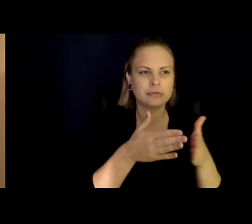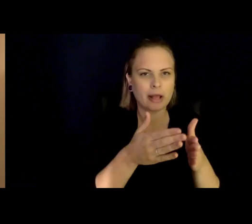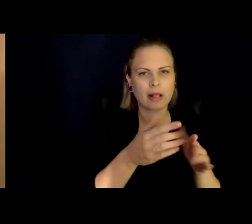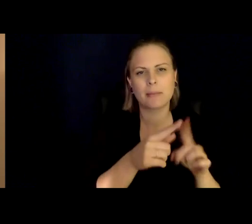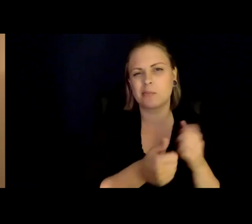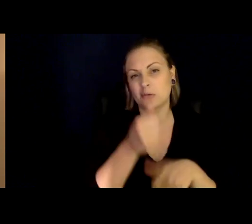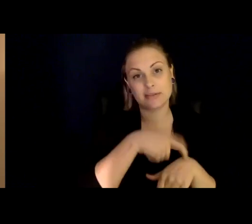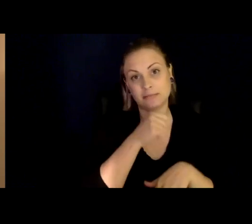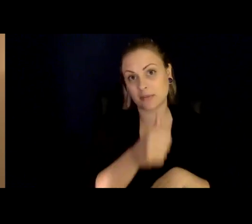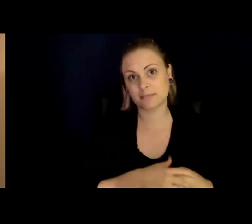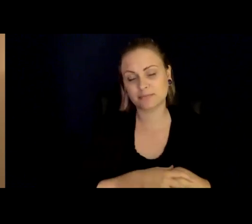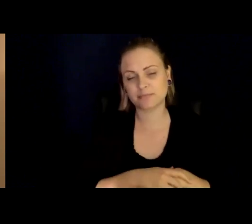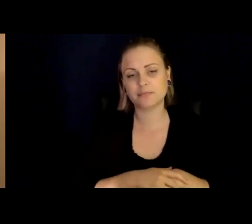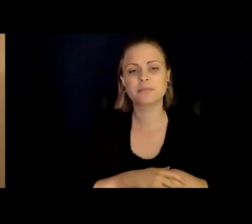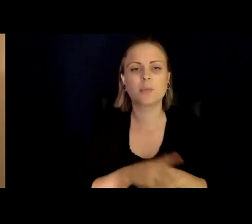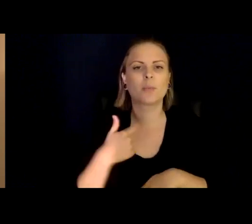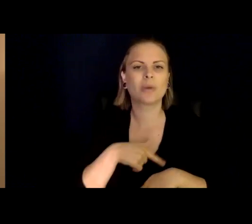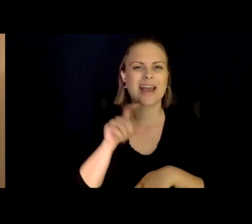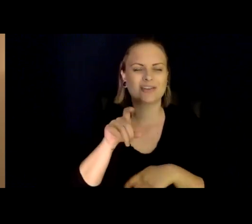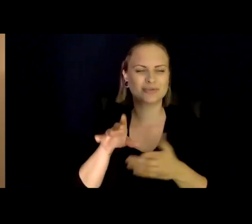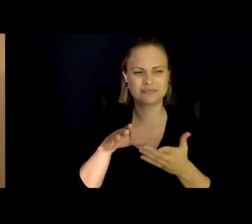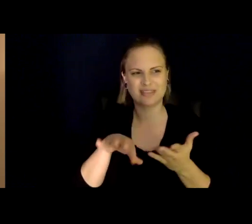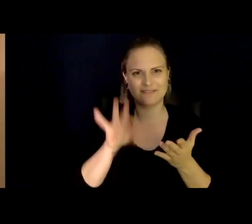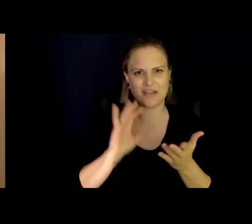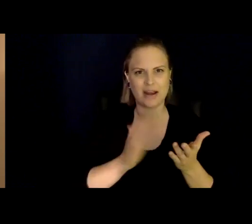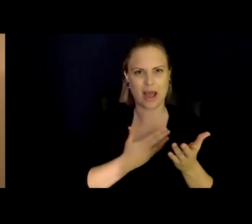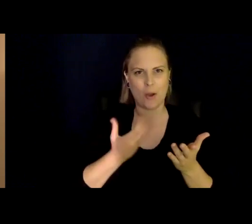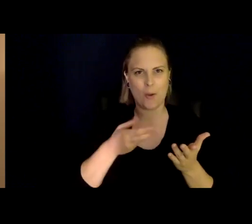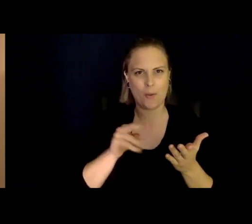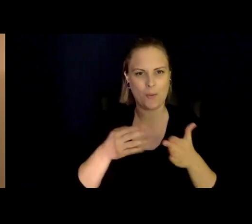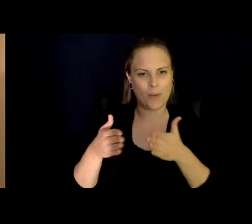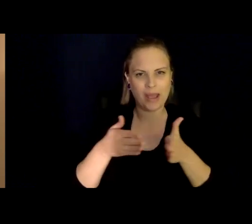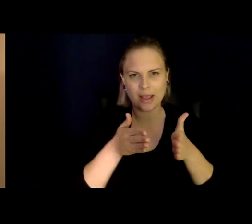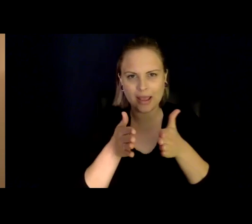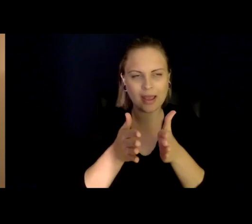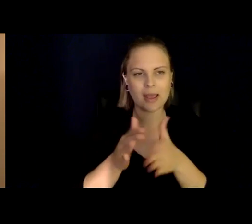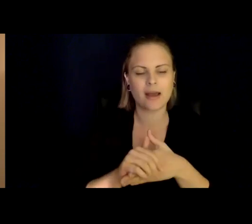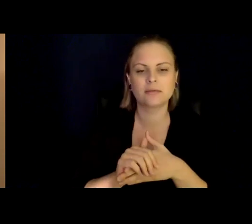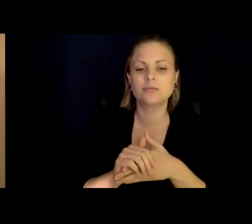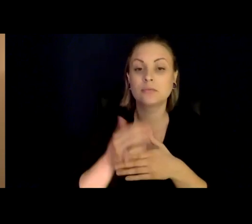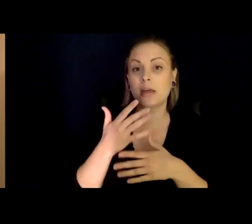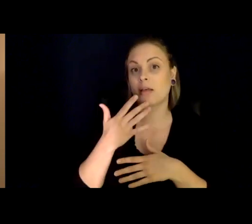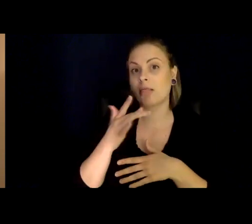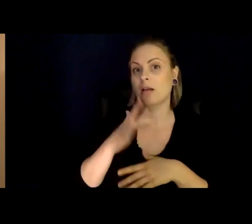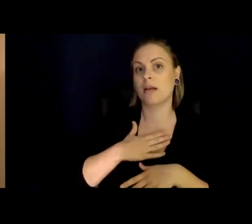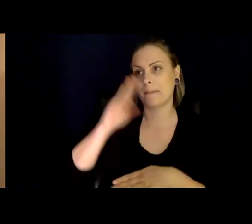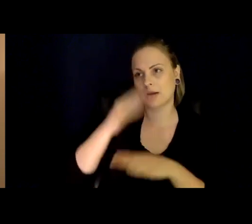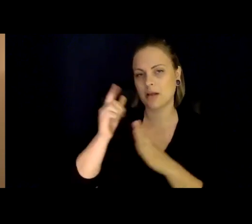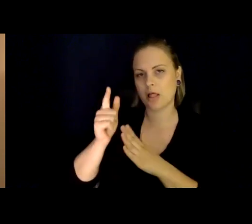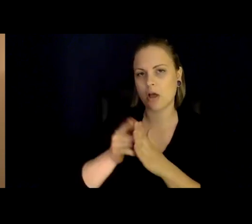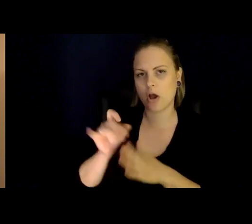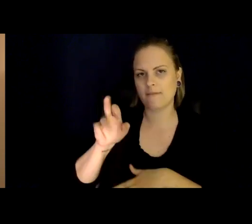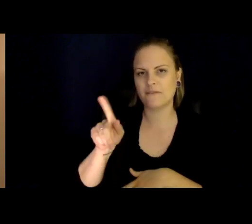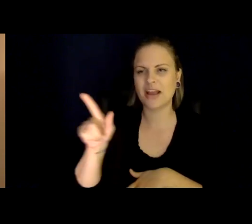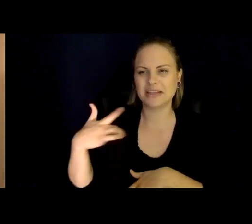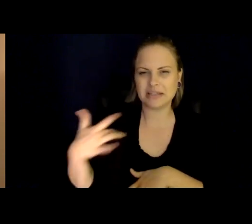is not. So we had to kind of find our own way. Fortunately, my son-in-law, Frank, often served as a